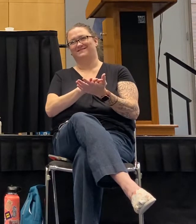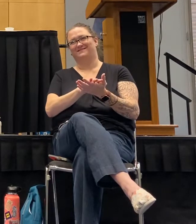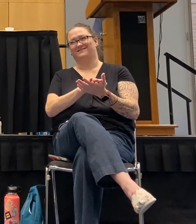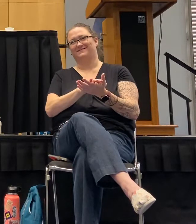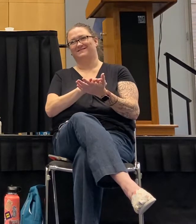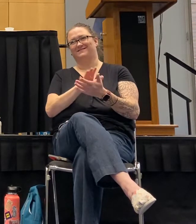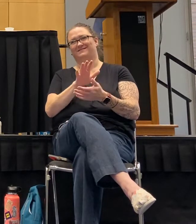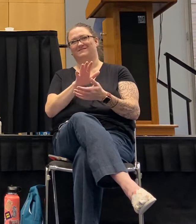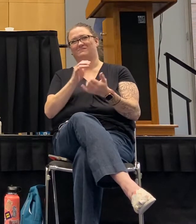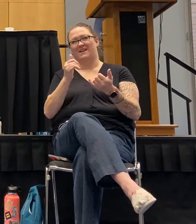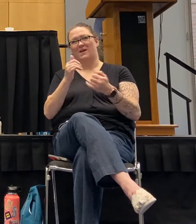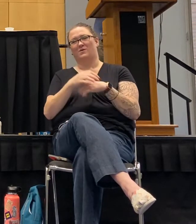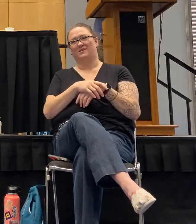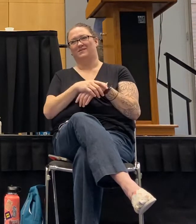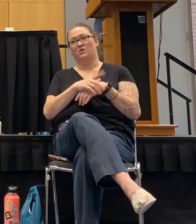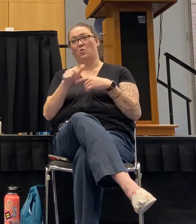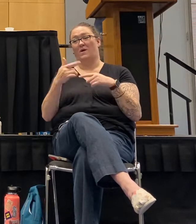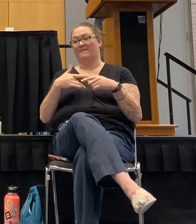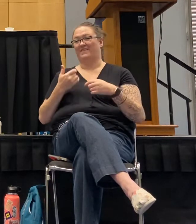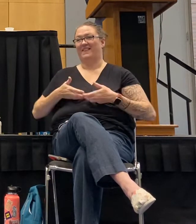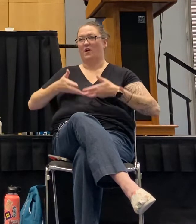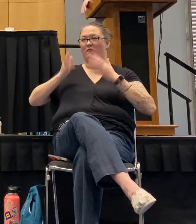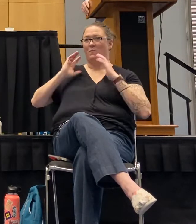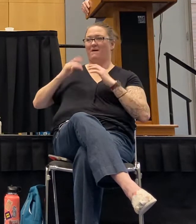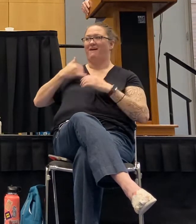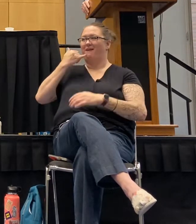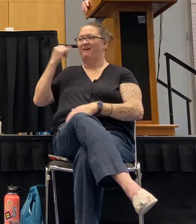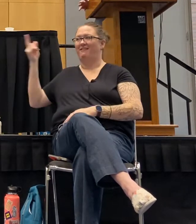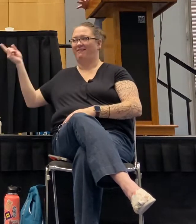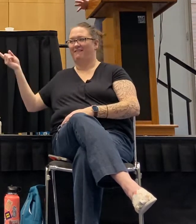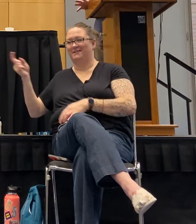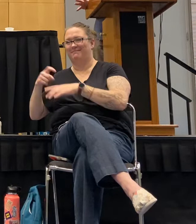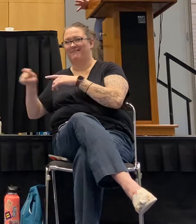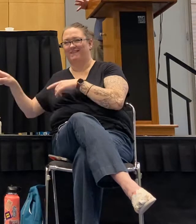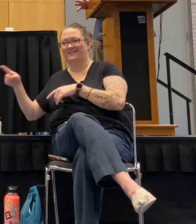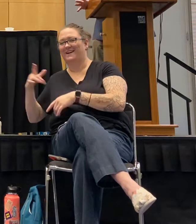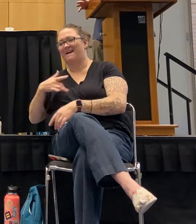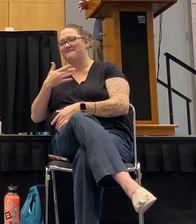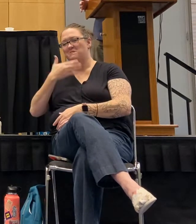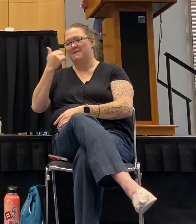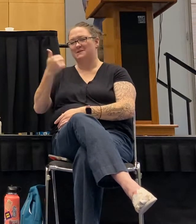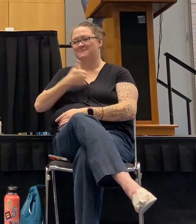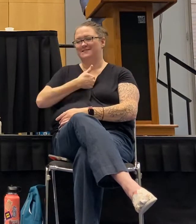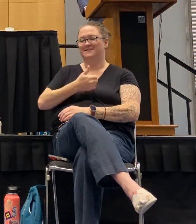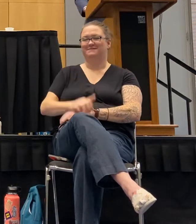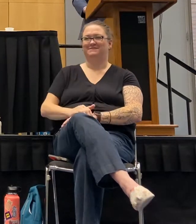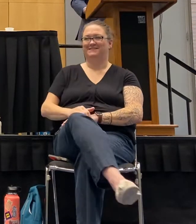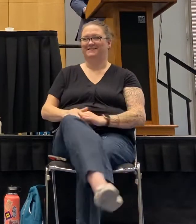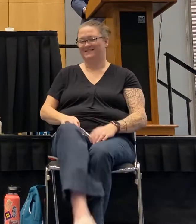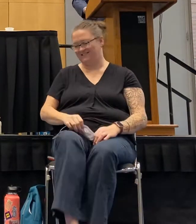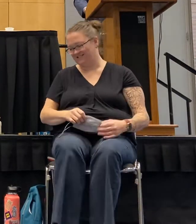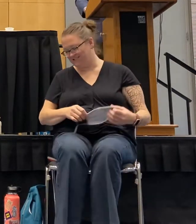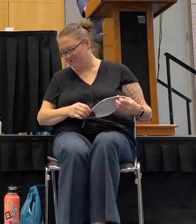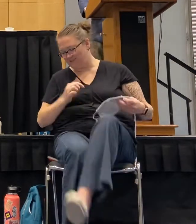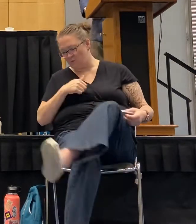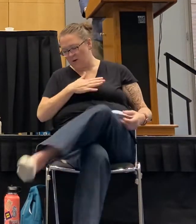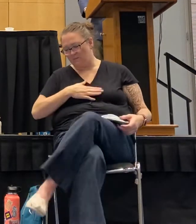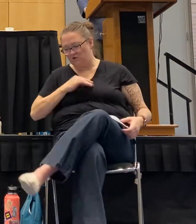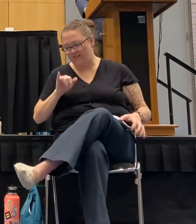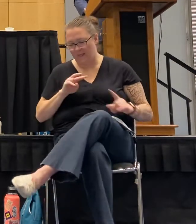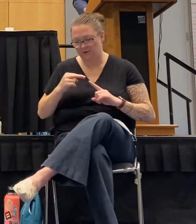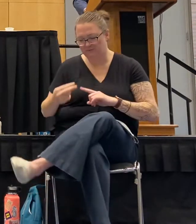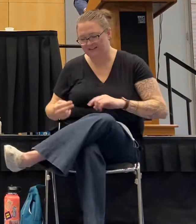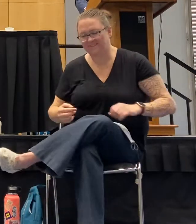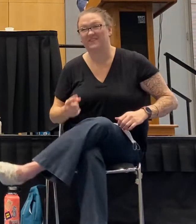UF. So whenever I'm feeling overwhelmed, I call Luis and I just feel better immediately. So we appreciate that